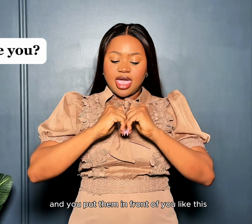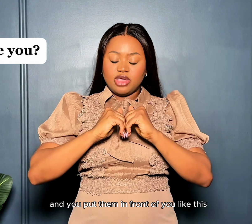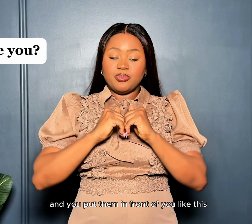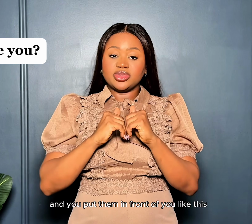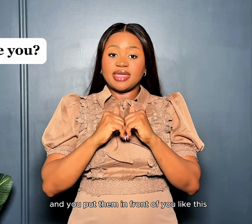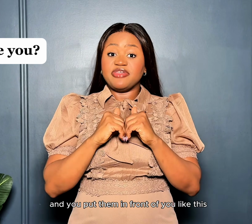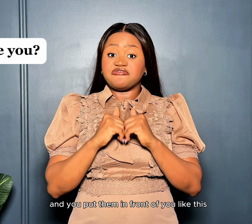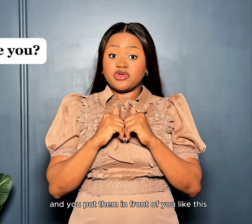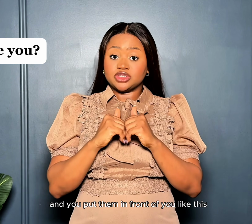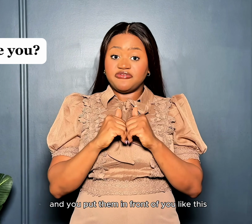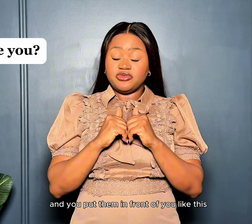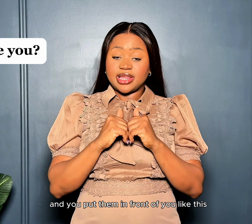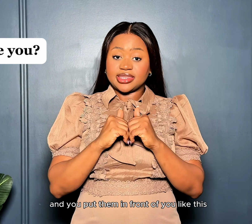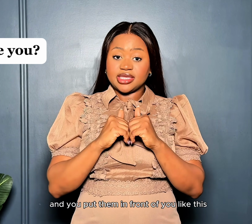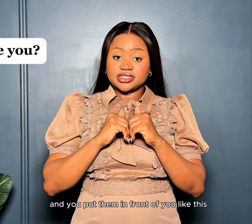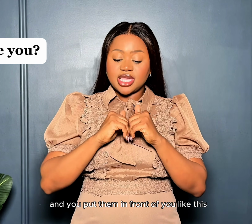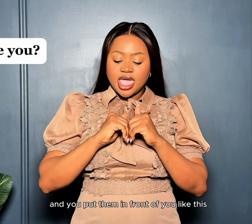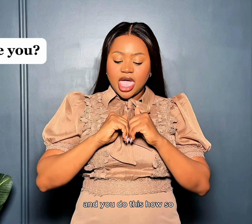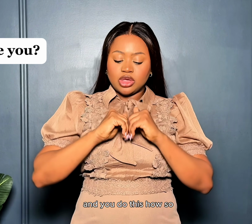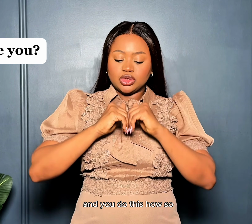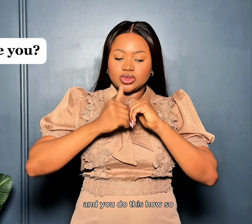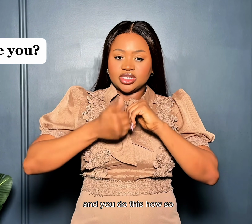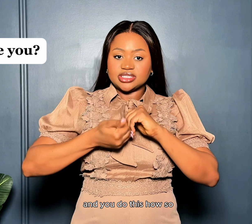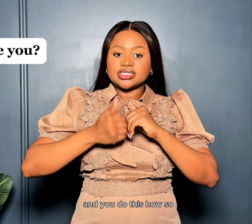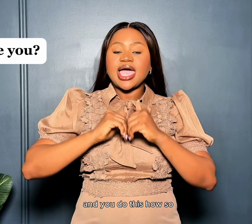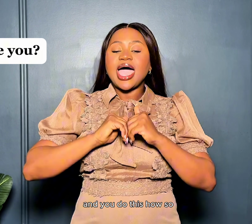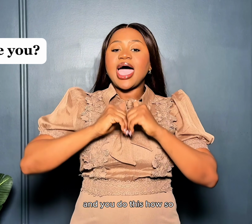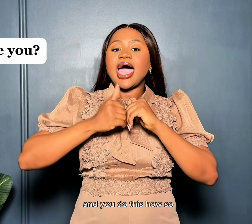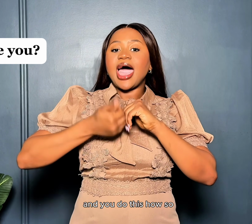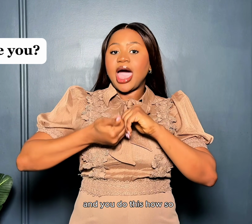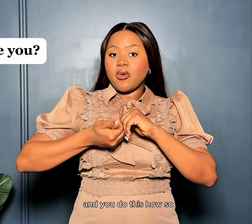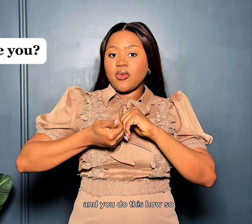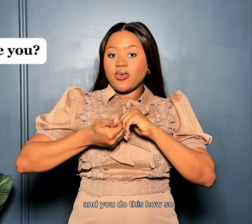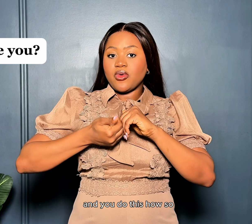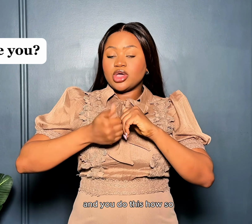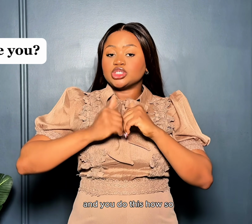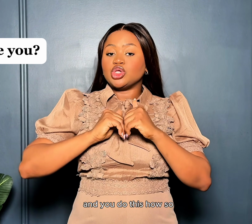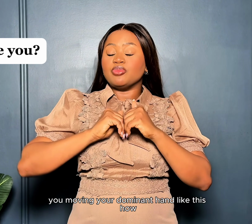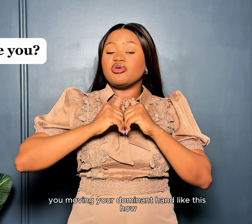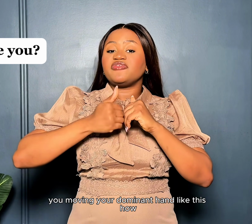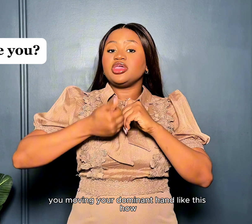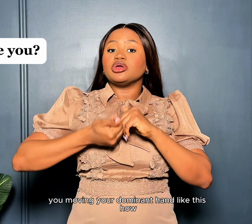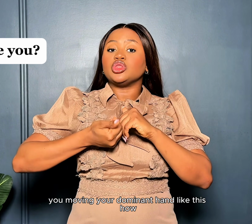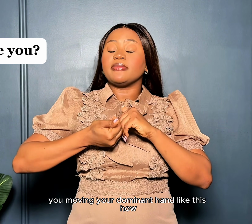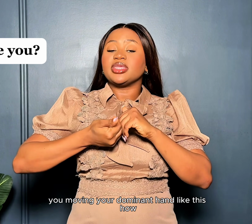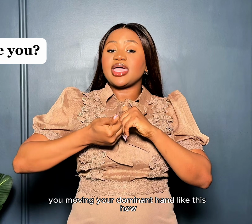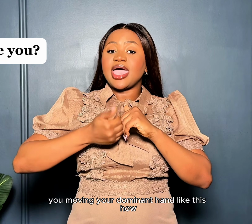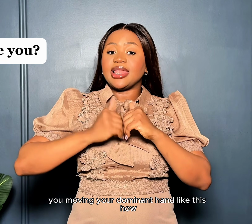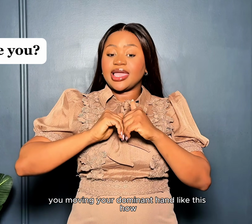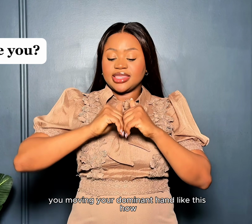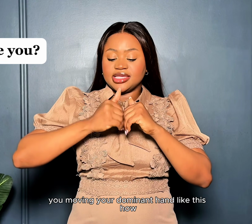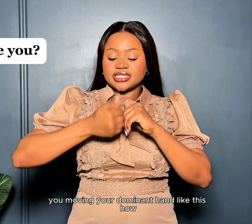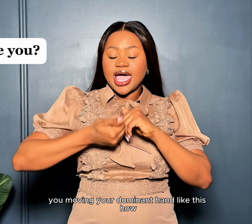you put them in front of you like this and you do this. How? So you're moving your dominant hand like this.